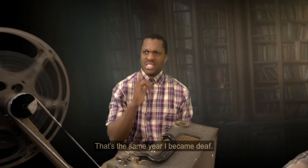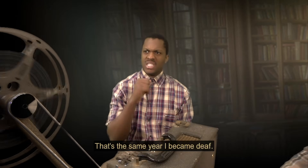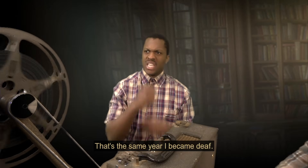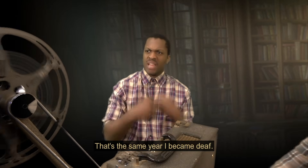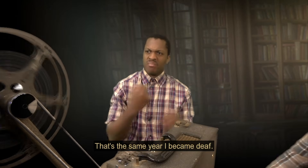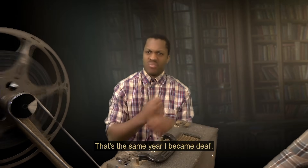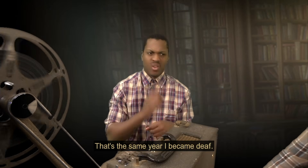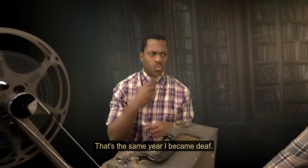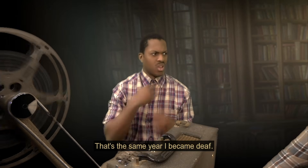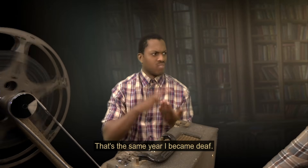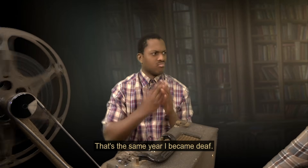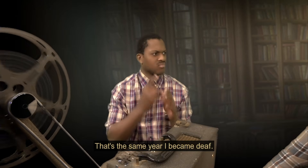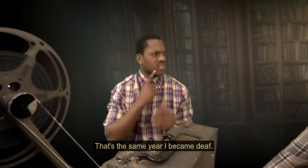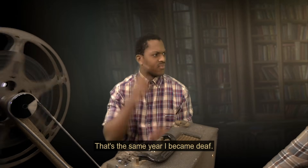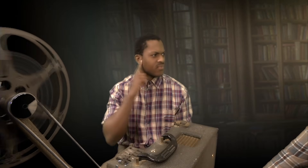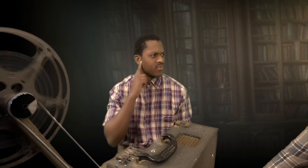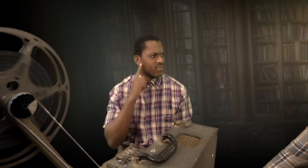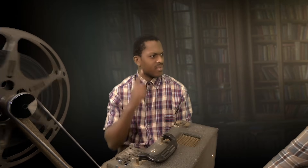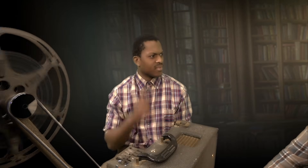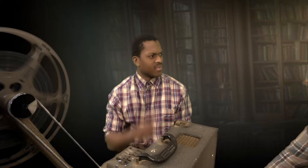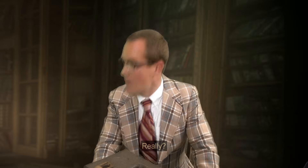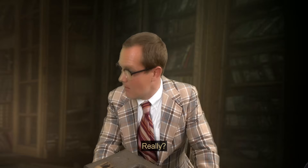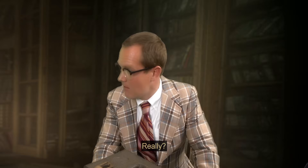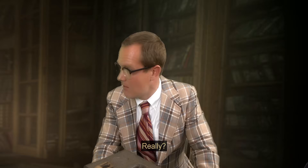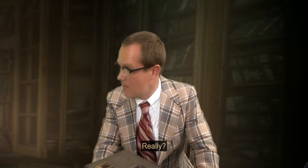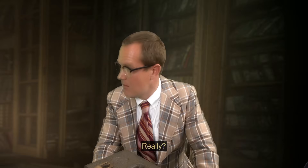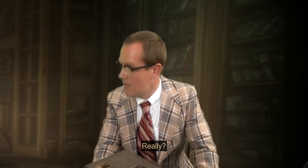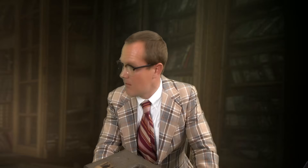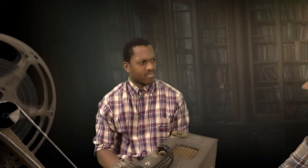That's the same year I became deaf. Really? Do